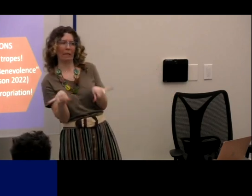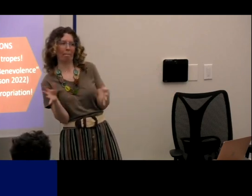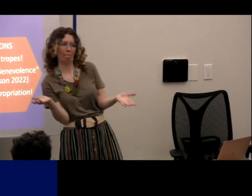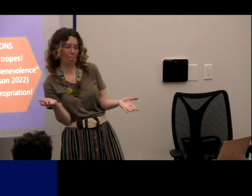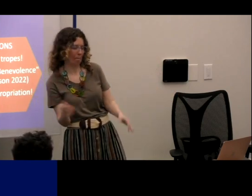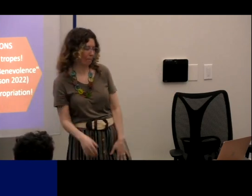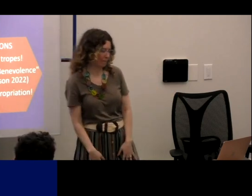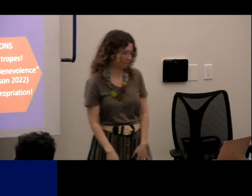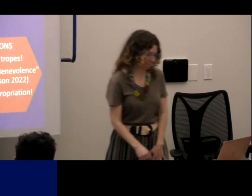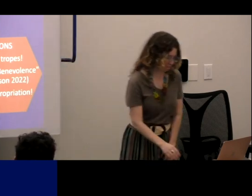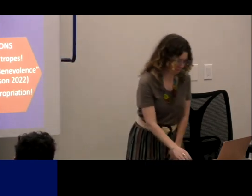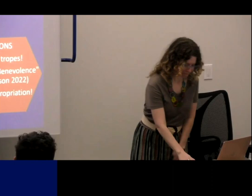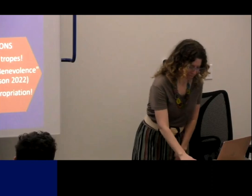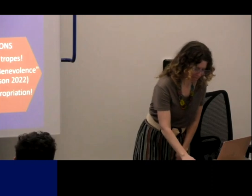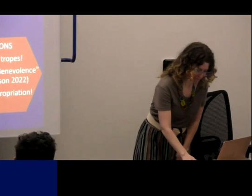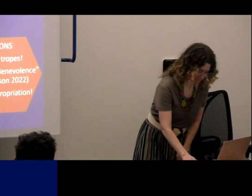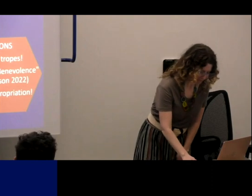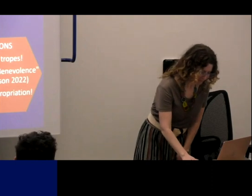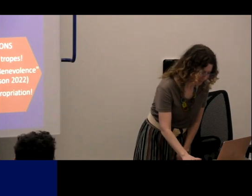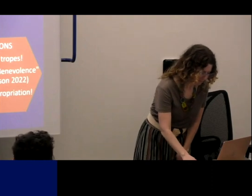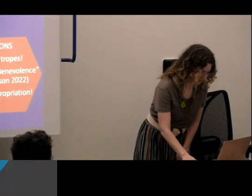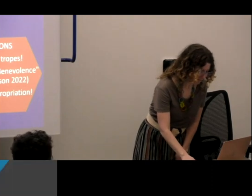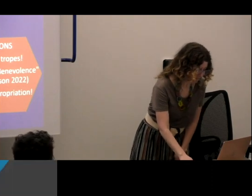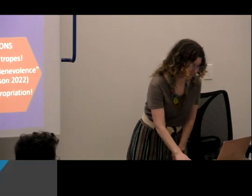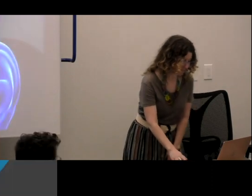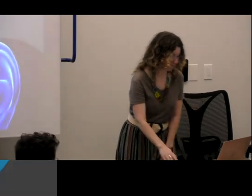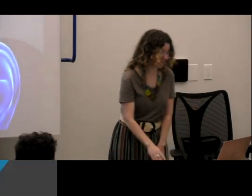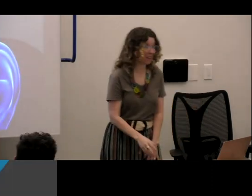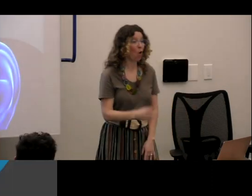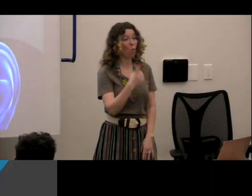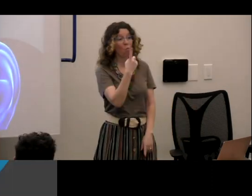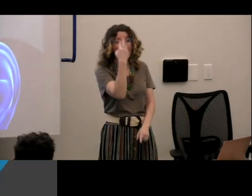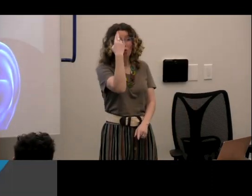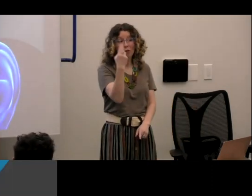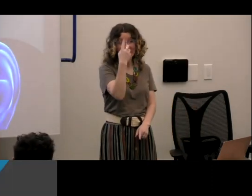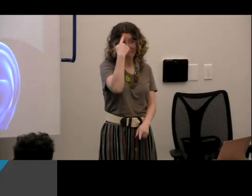We're seeing better examples, better representation, but a lot of the same.